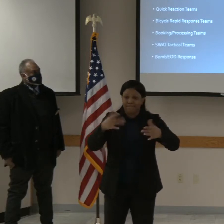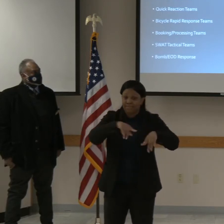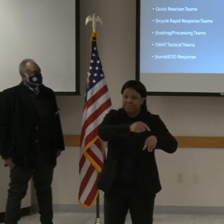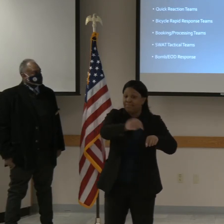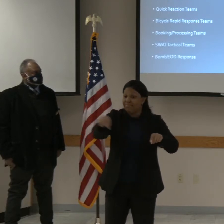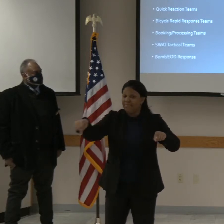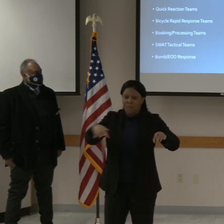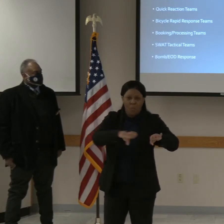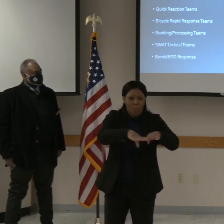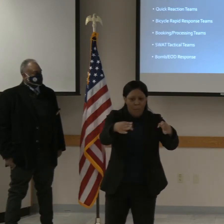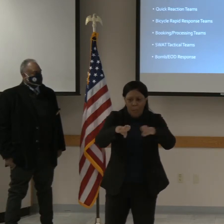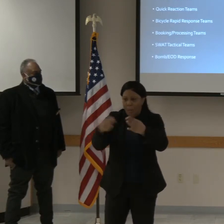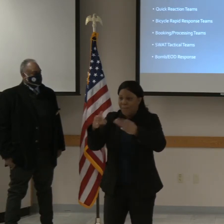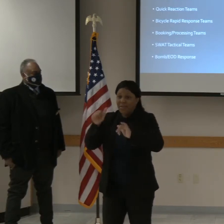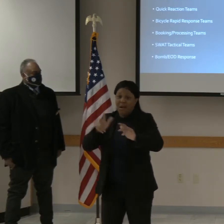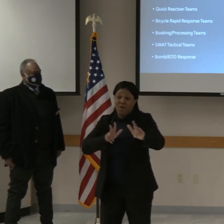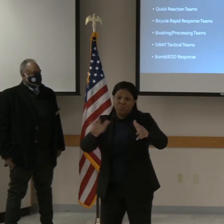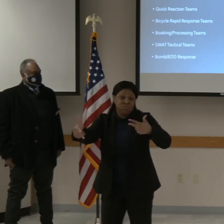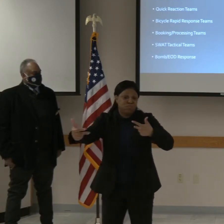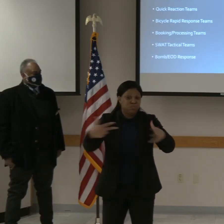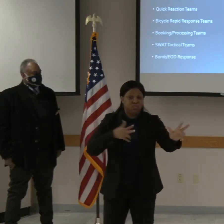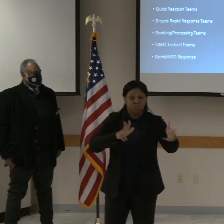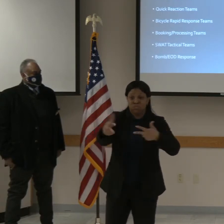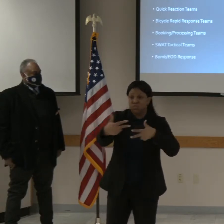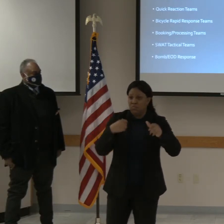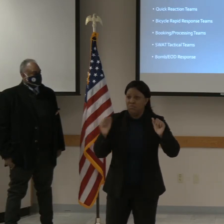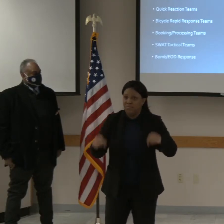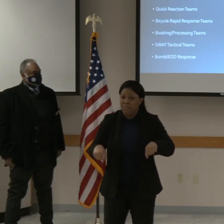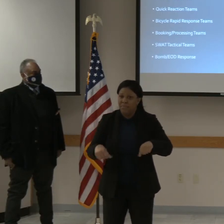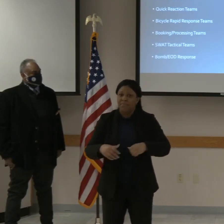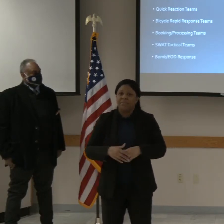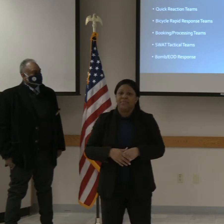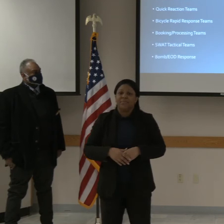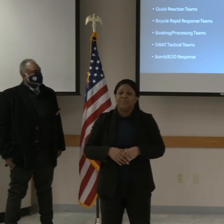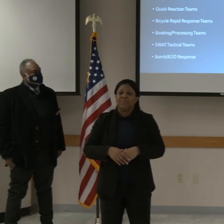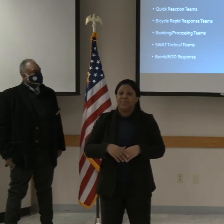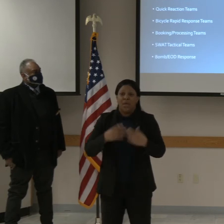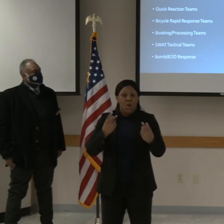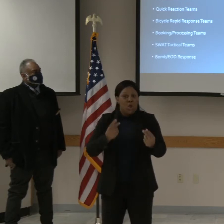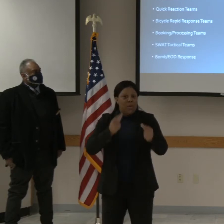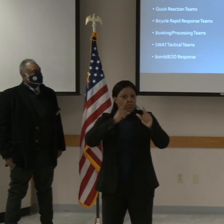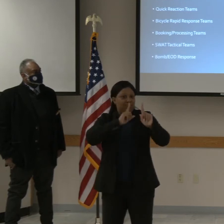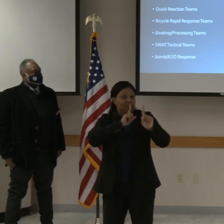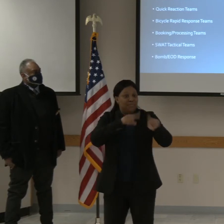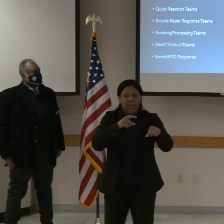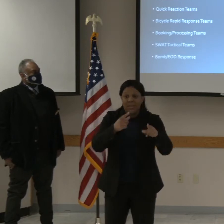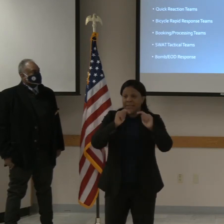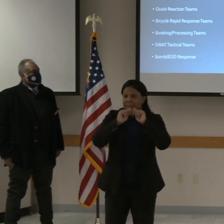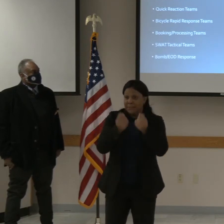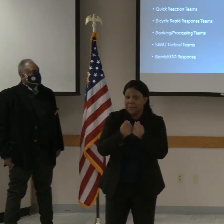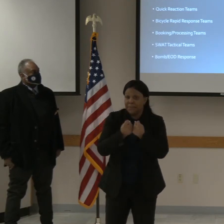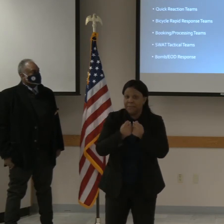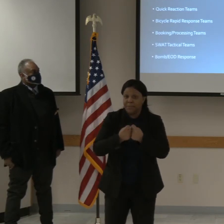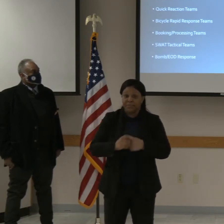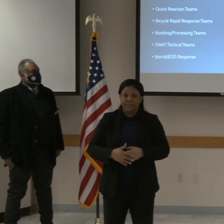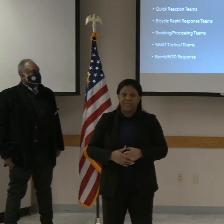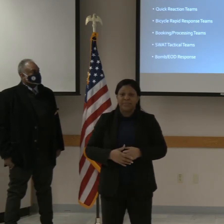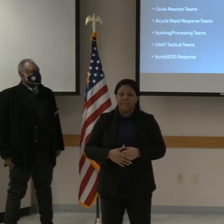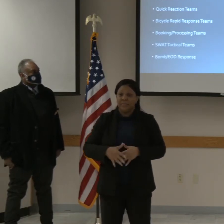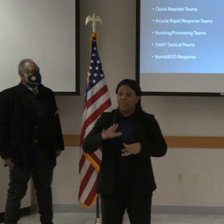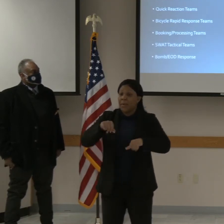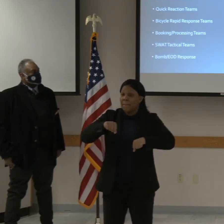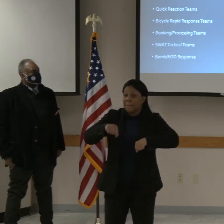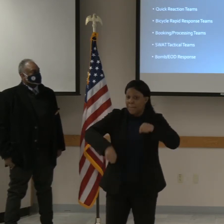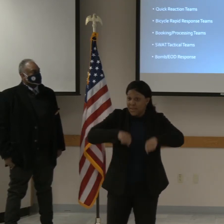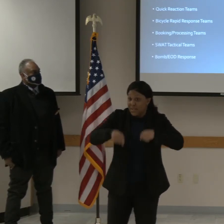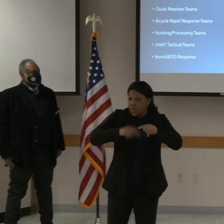processing teams, SWAT and tactical teams, and in the event that it's necessary, bomb detection